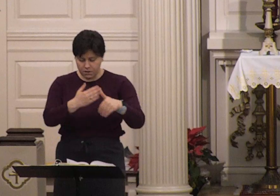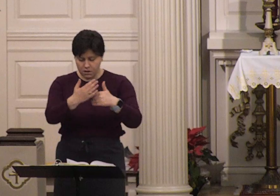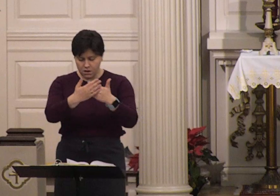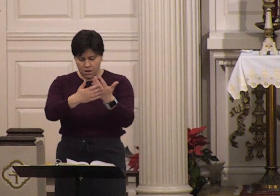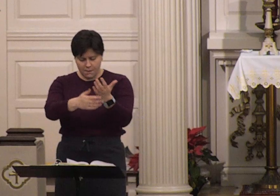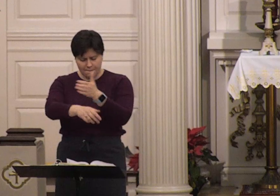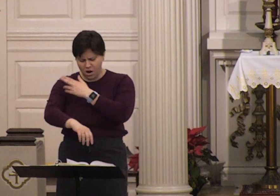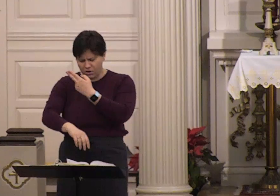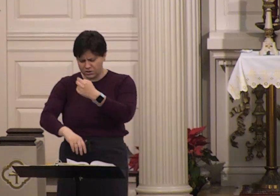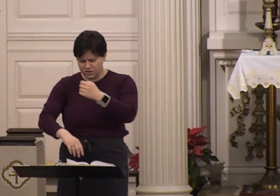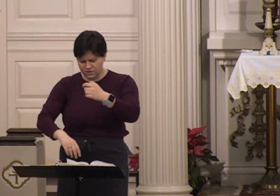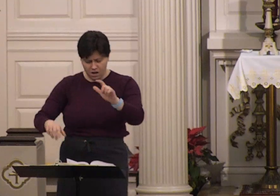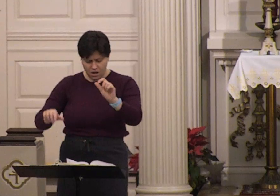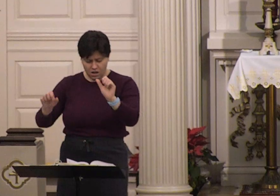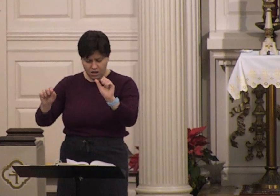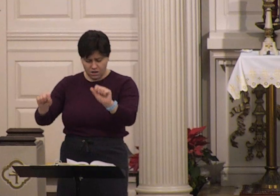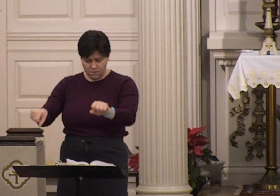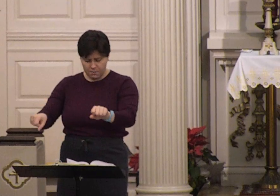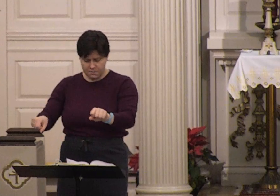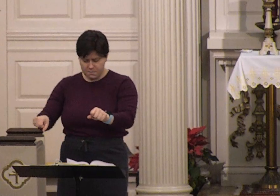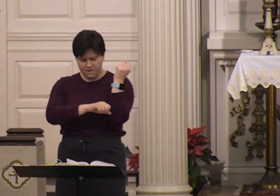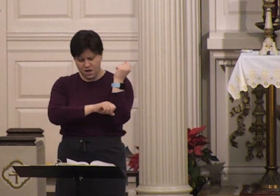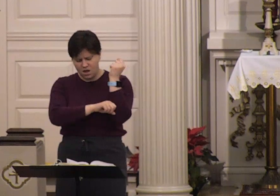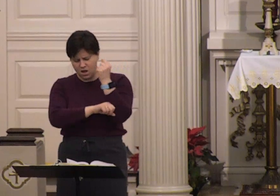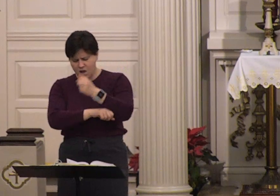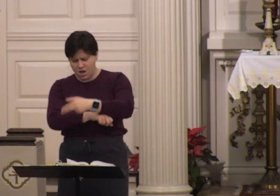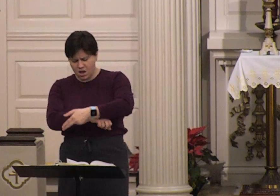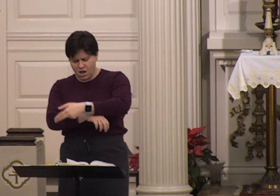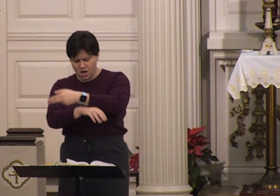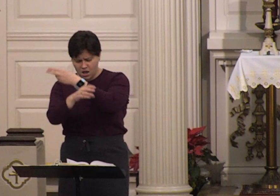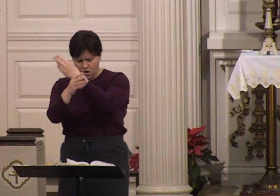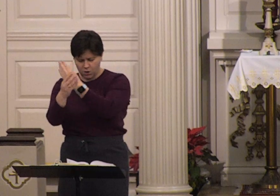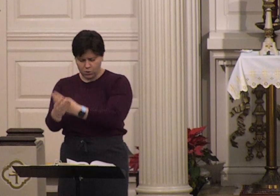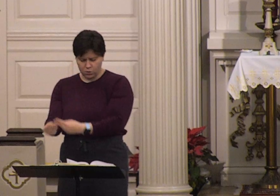powers of hell may